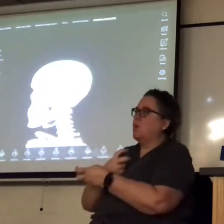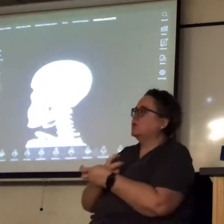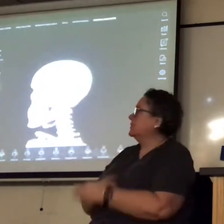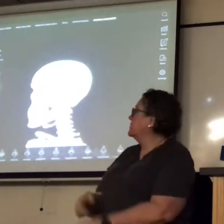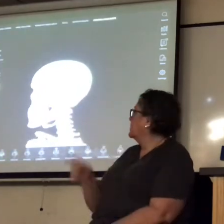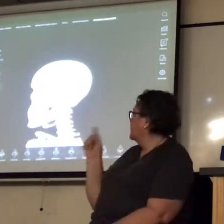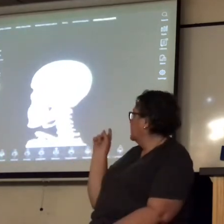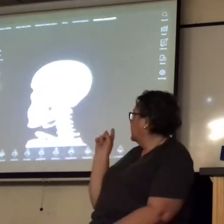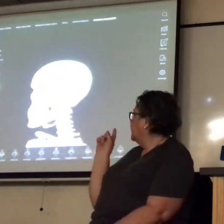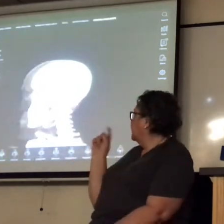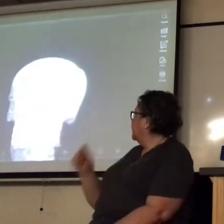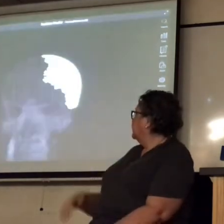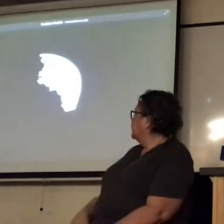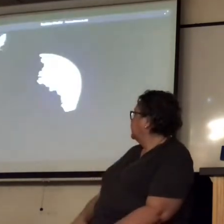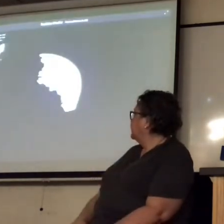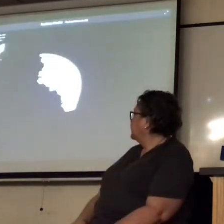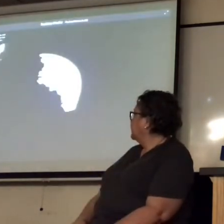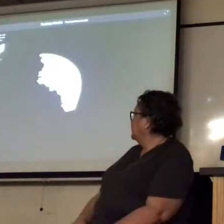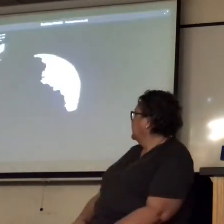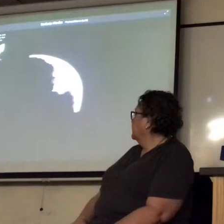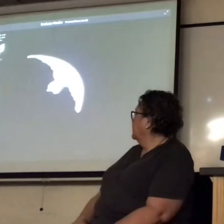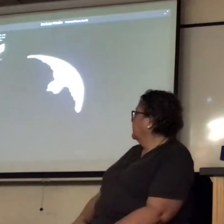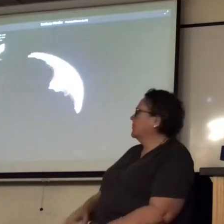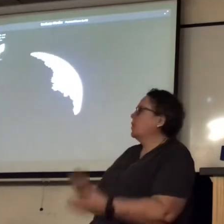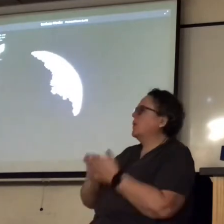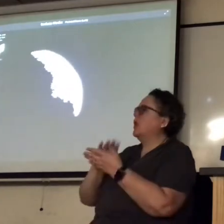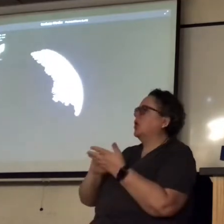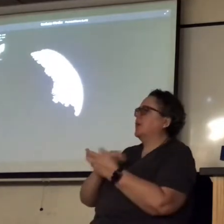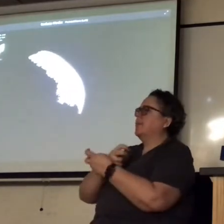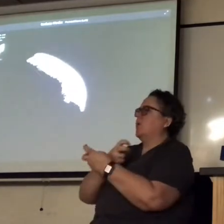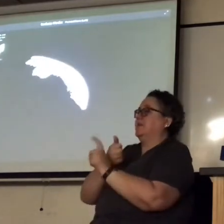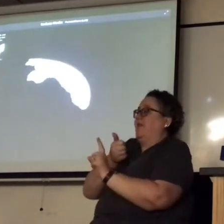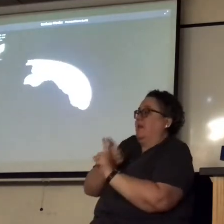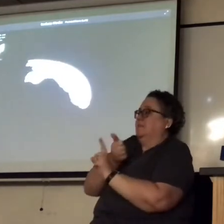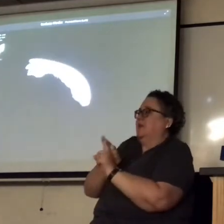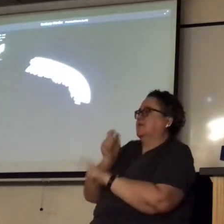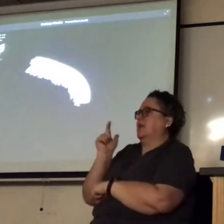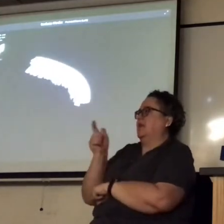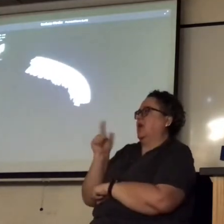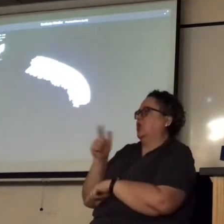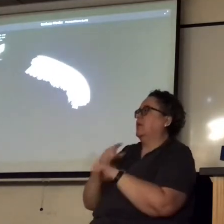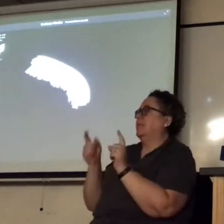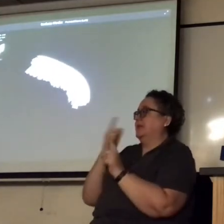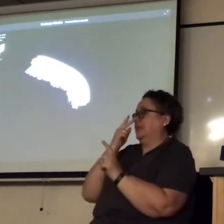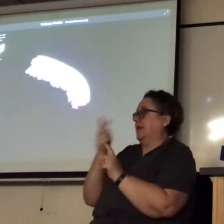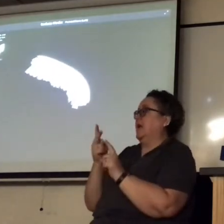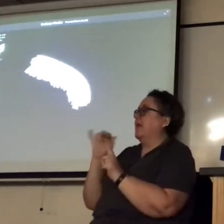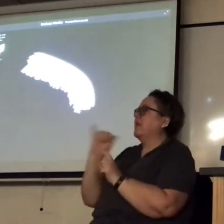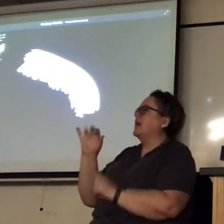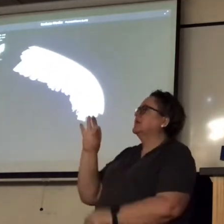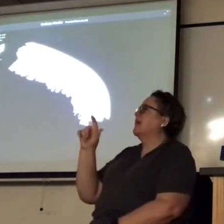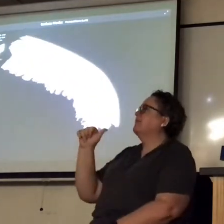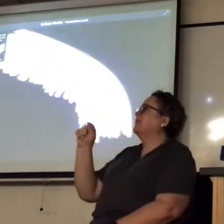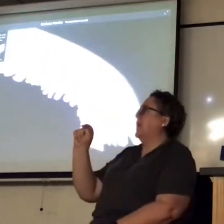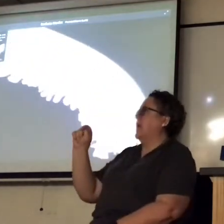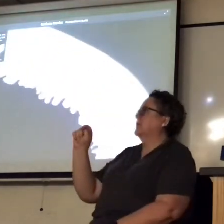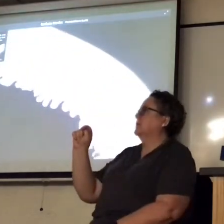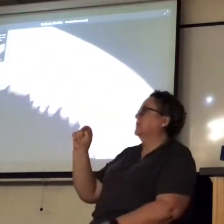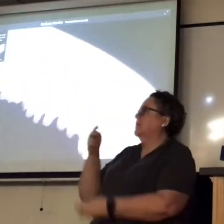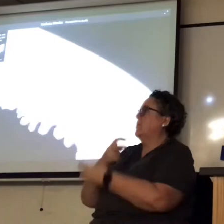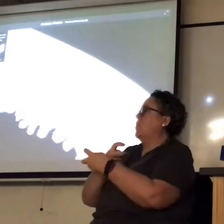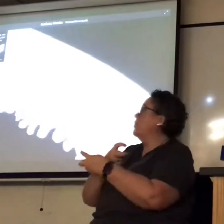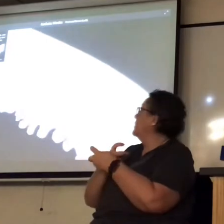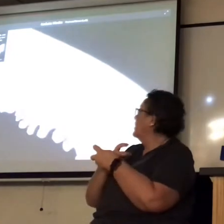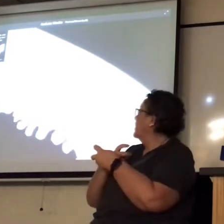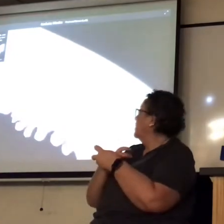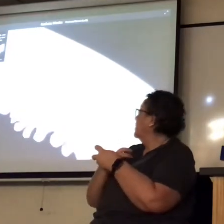There's a skull bone. We'll look at the bones later, but let me zoom in. See how flat bone, this is a flat bone. And if you zoom in,